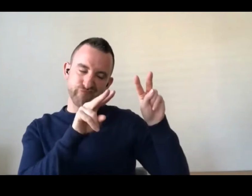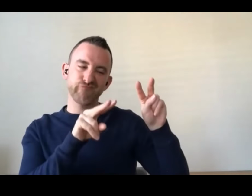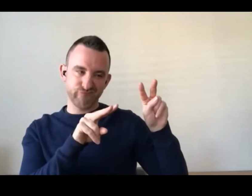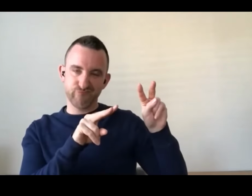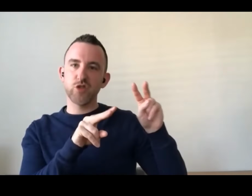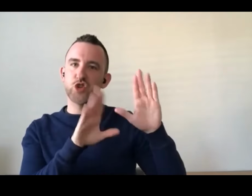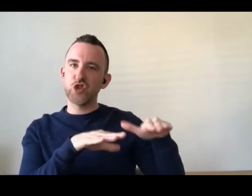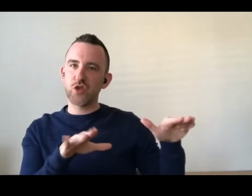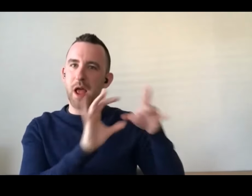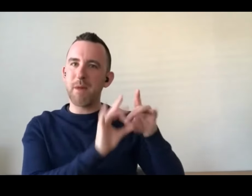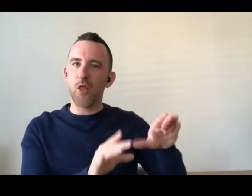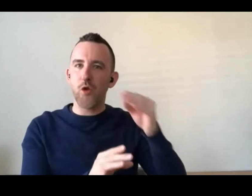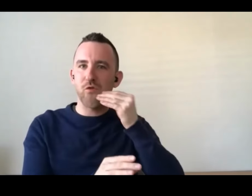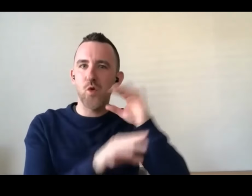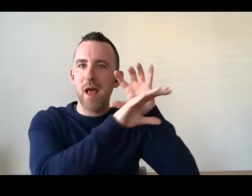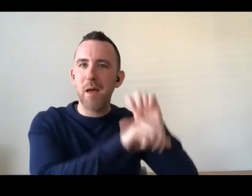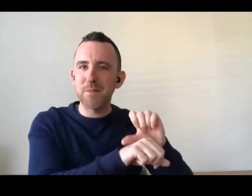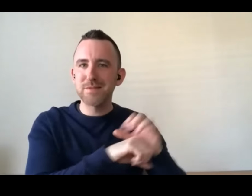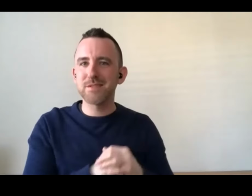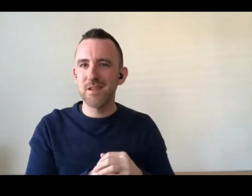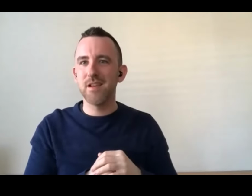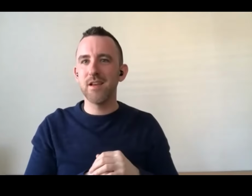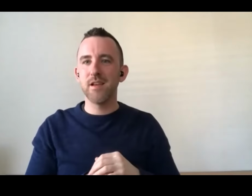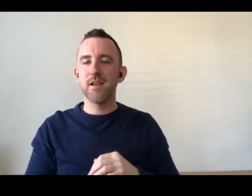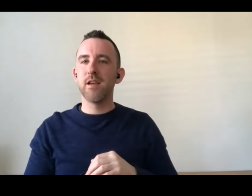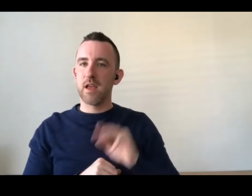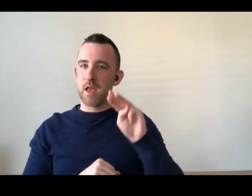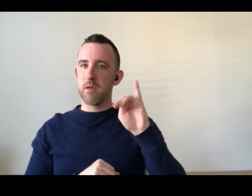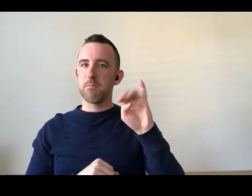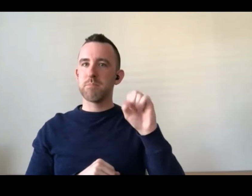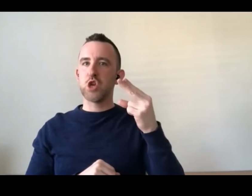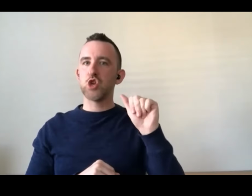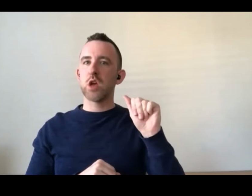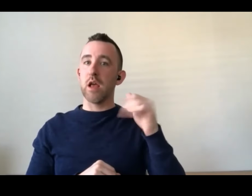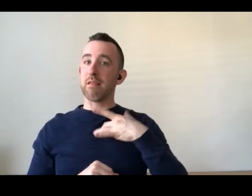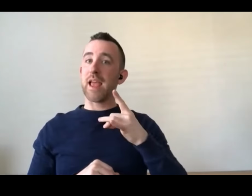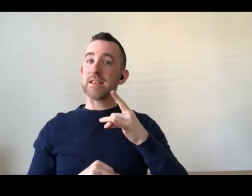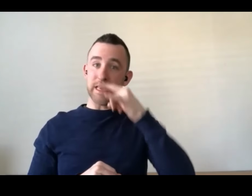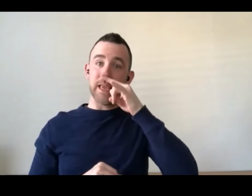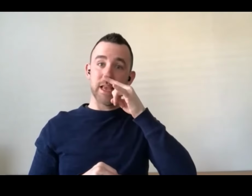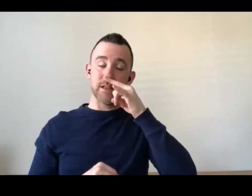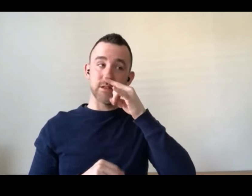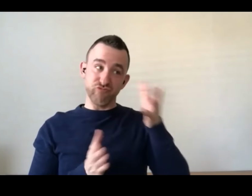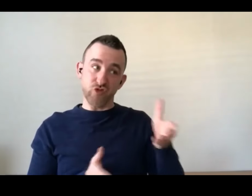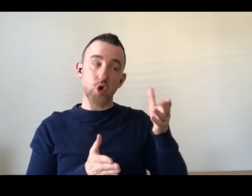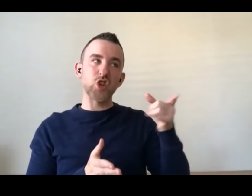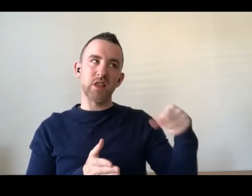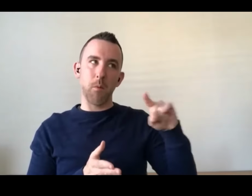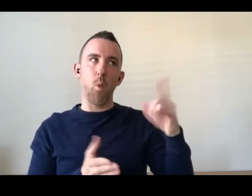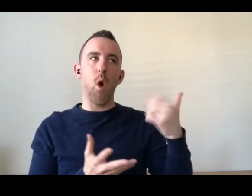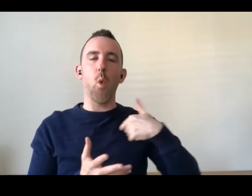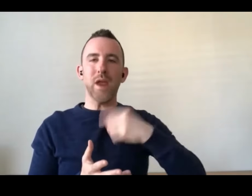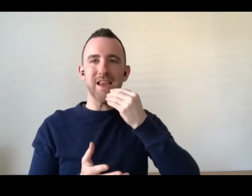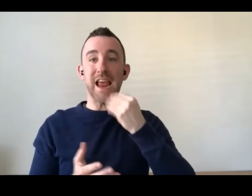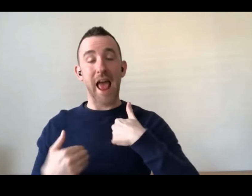condescending children about their food habits. He is a big fan of kids eating what we eat. And as a father of